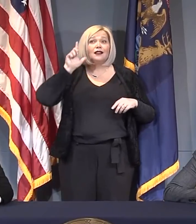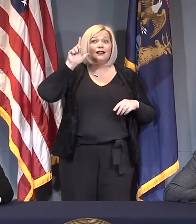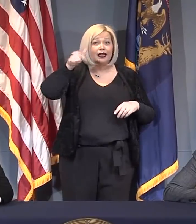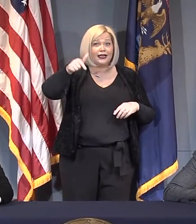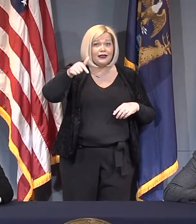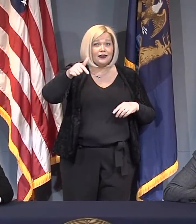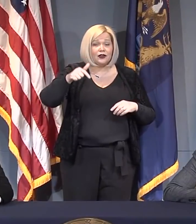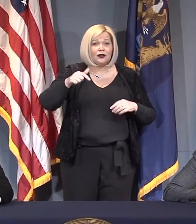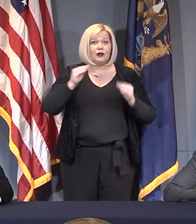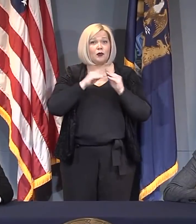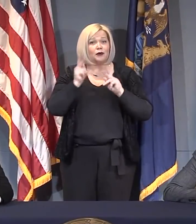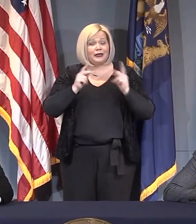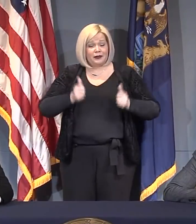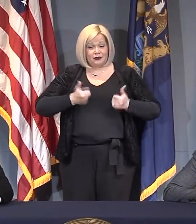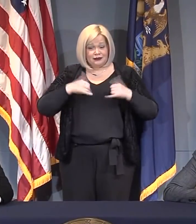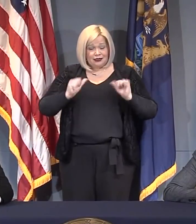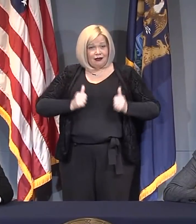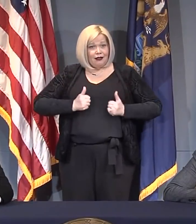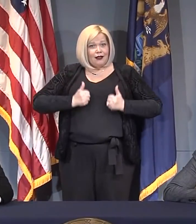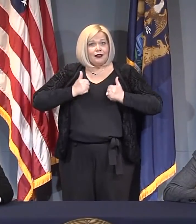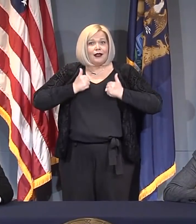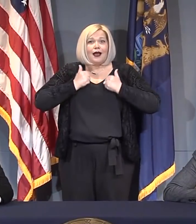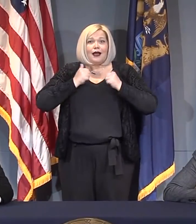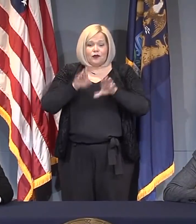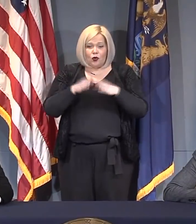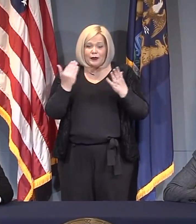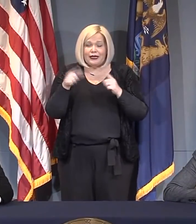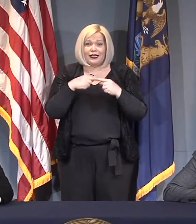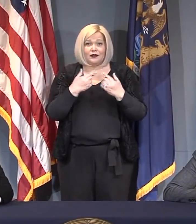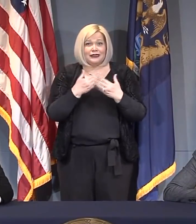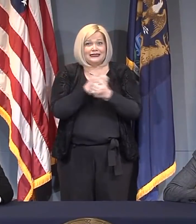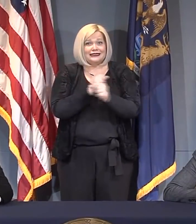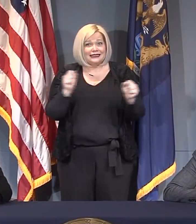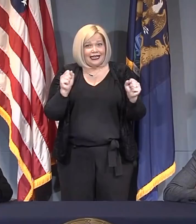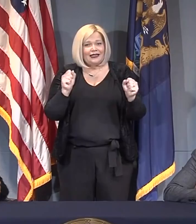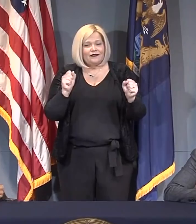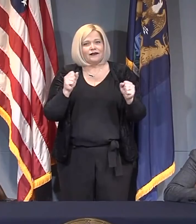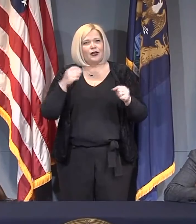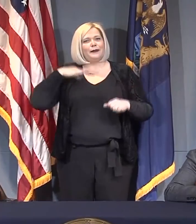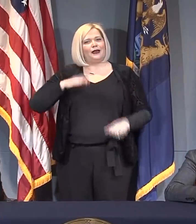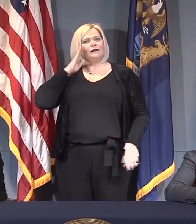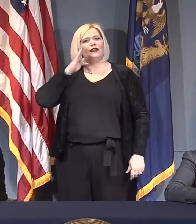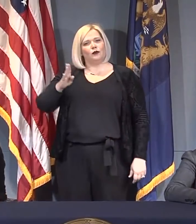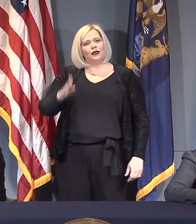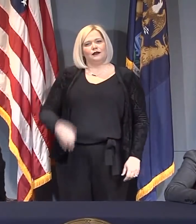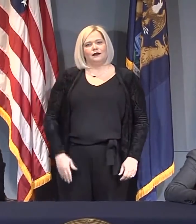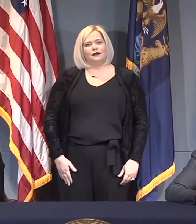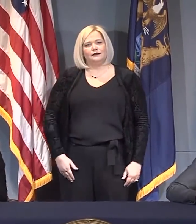number come down and we can start to re-engage when it's safe to. Thank you. All right, thank you.